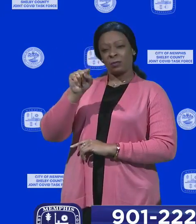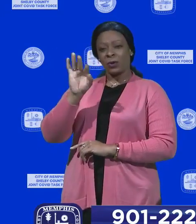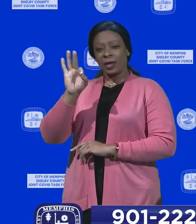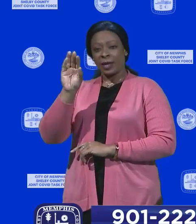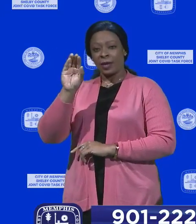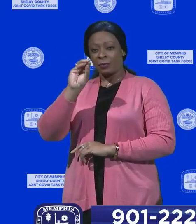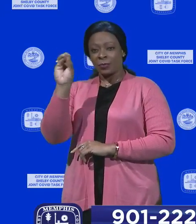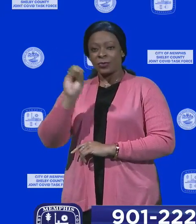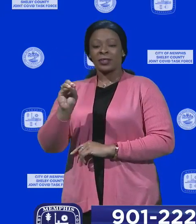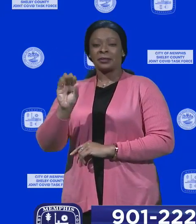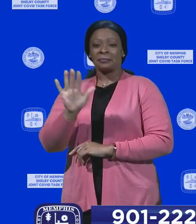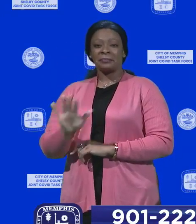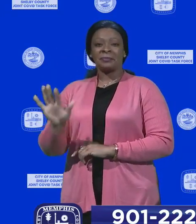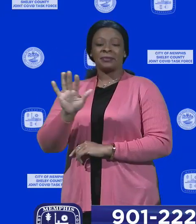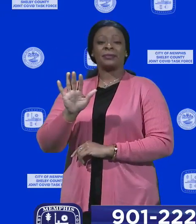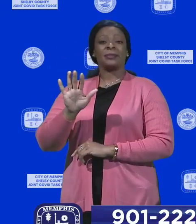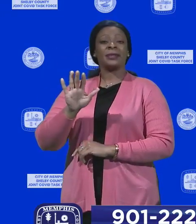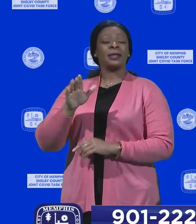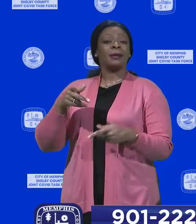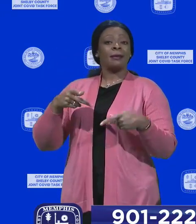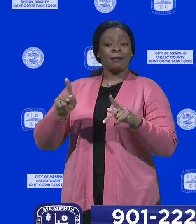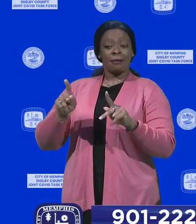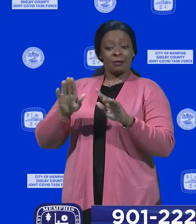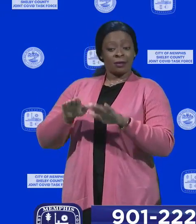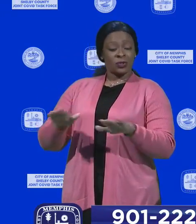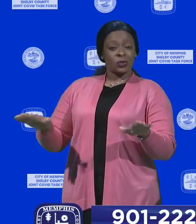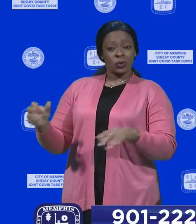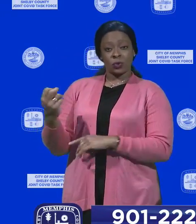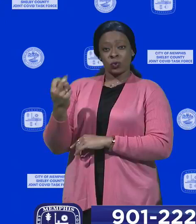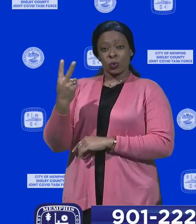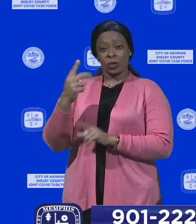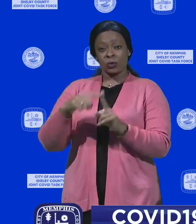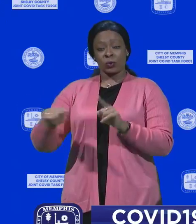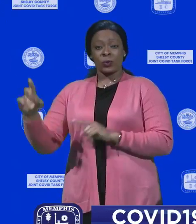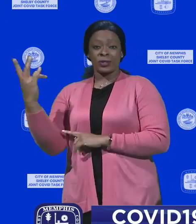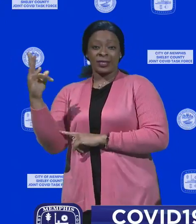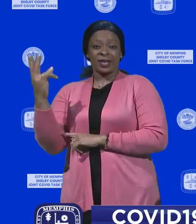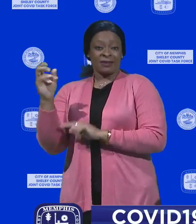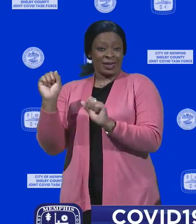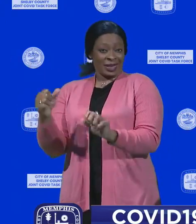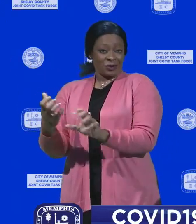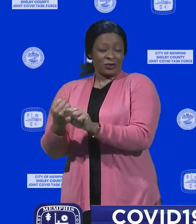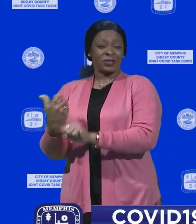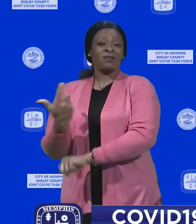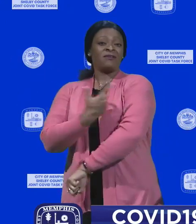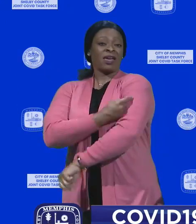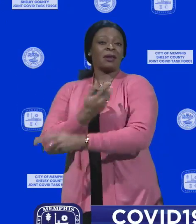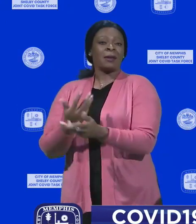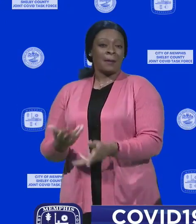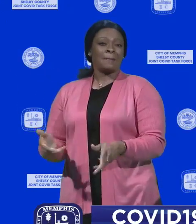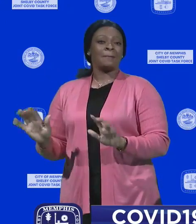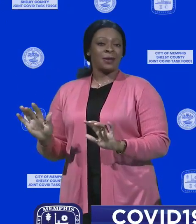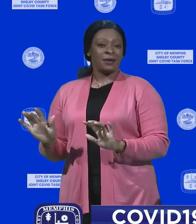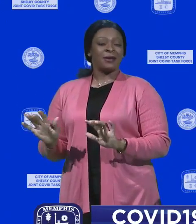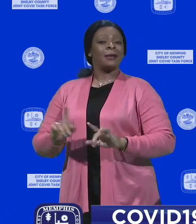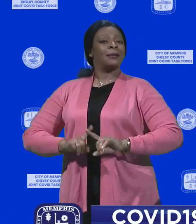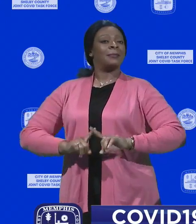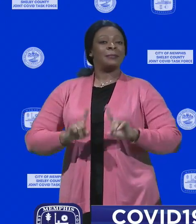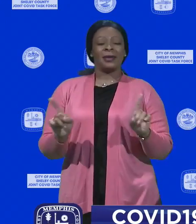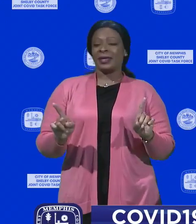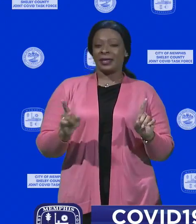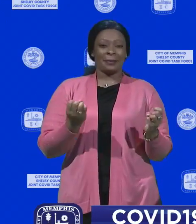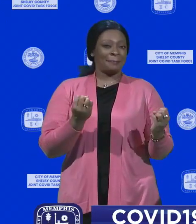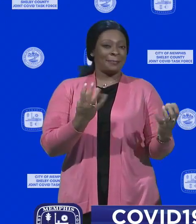17.9% of our eligible children, the 12 to 17-year-olds, have been vaccinated, but there